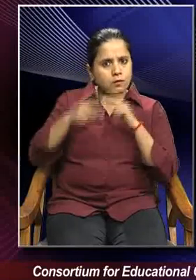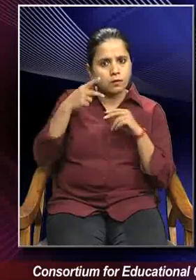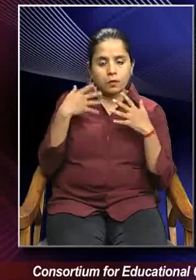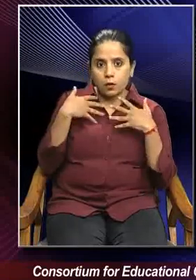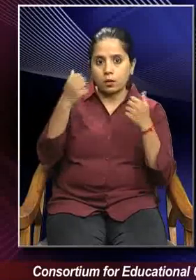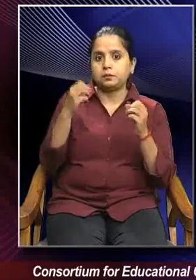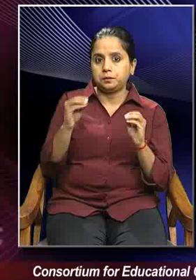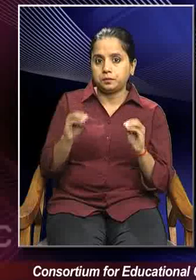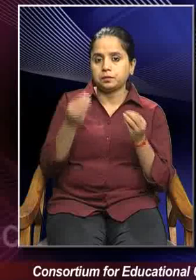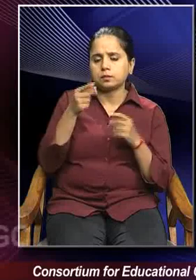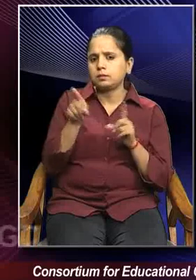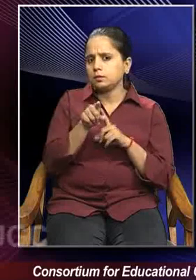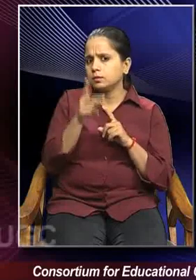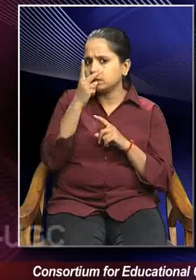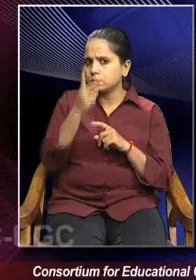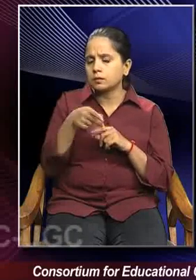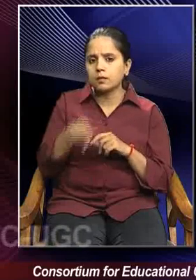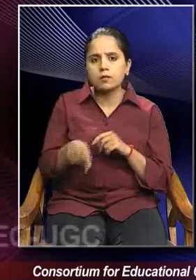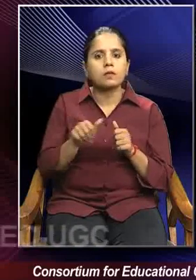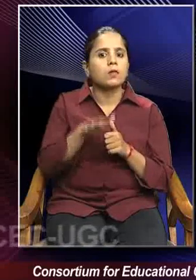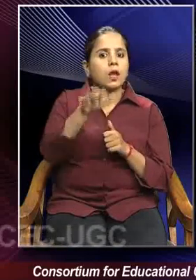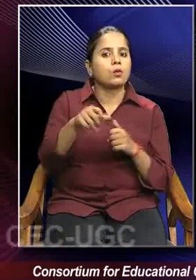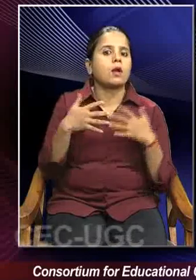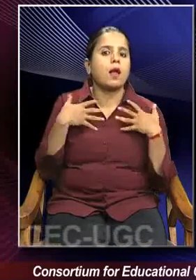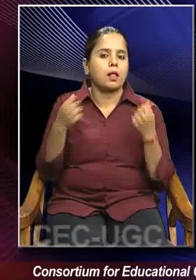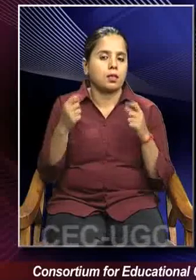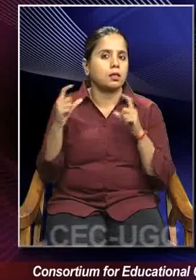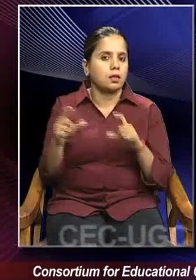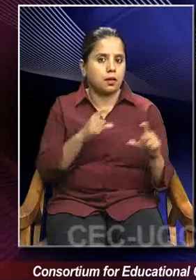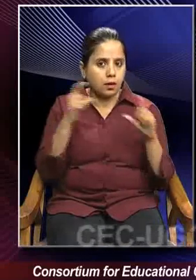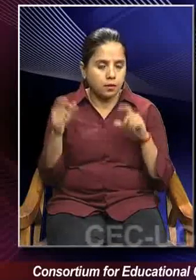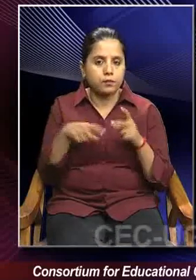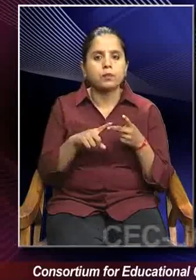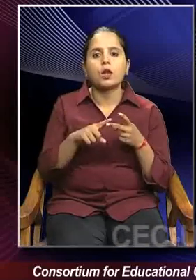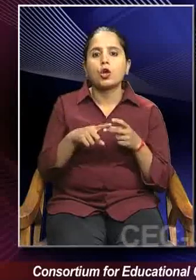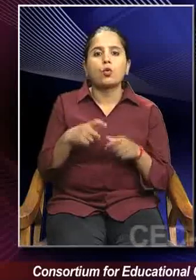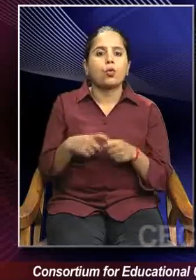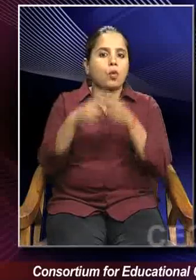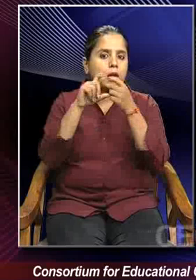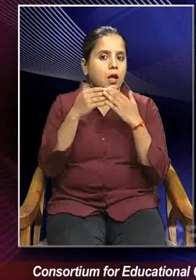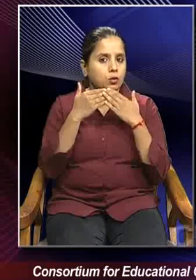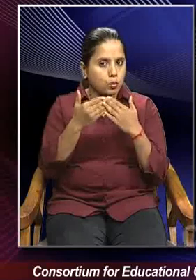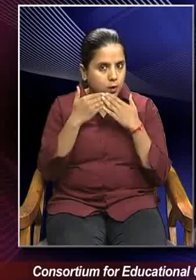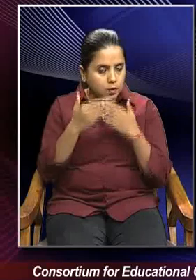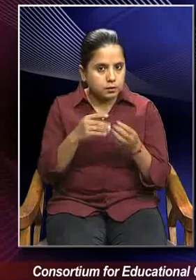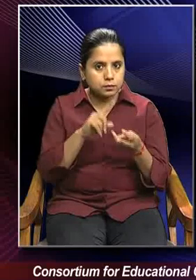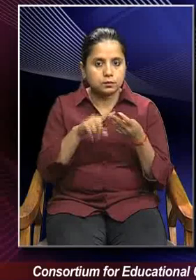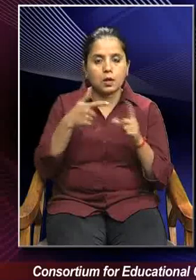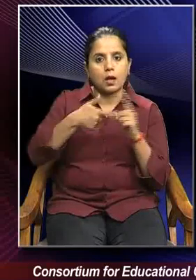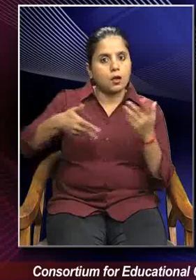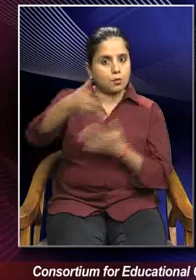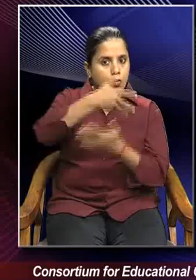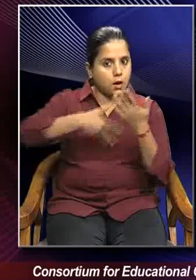well-being such as access to the health care, quality of education, the